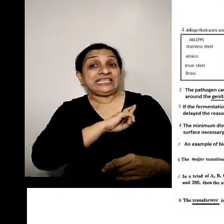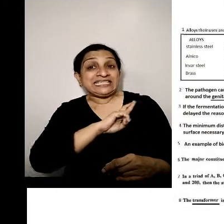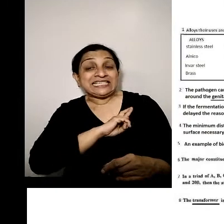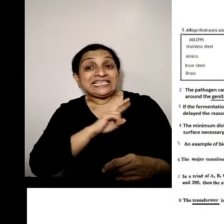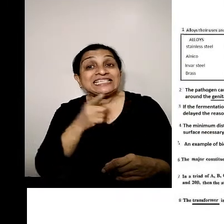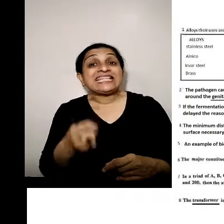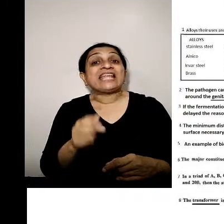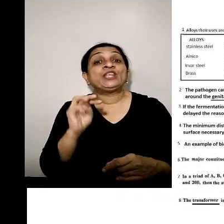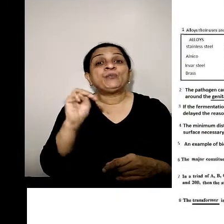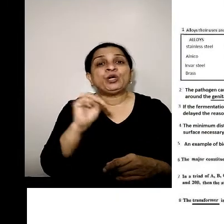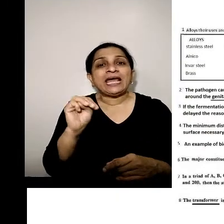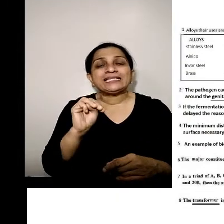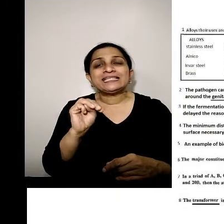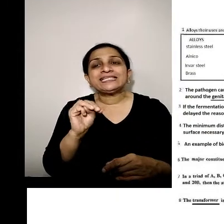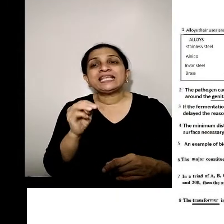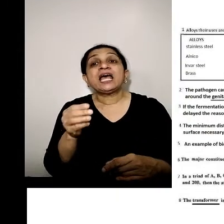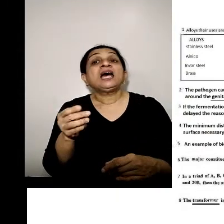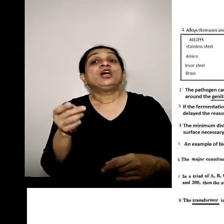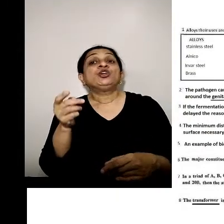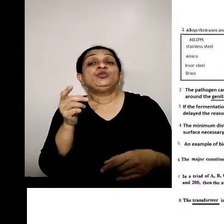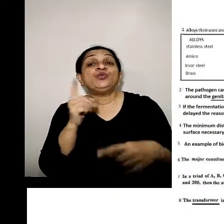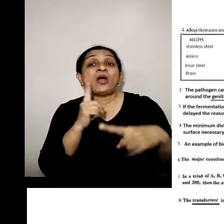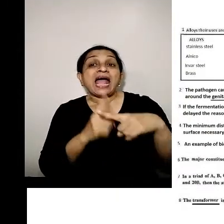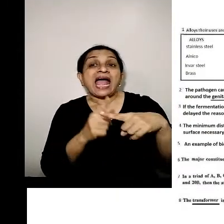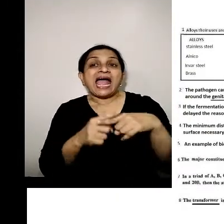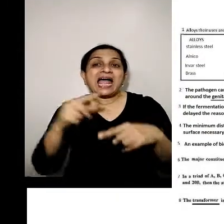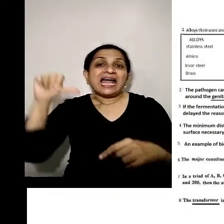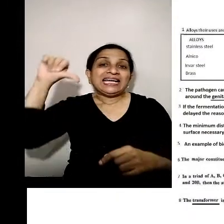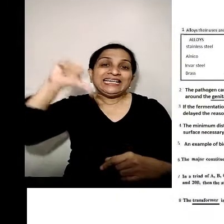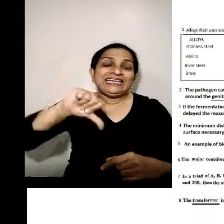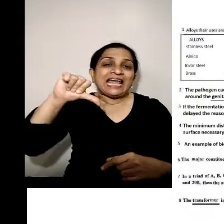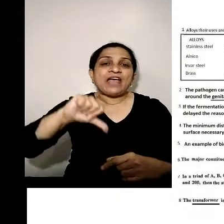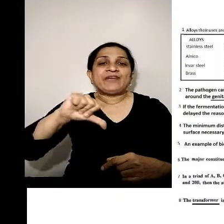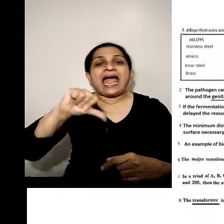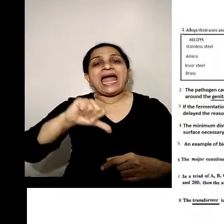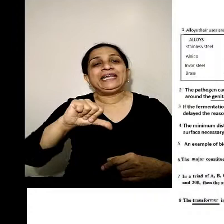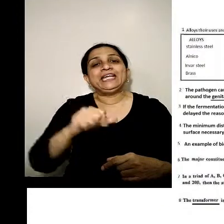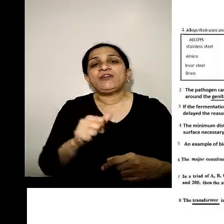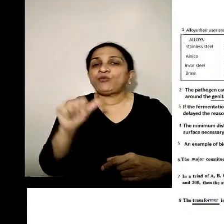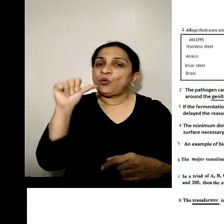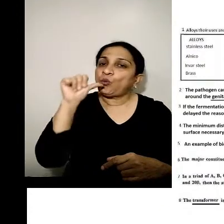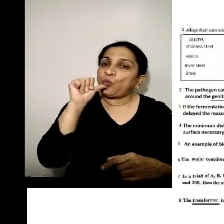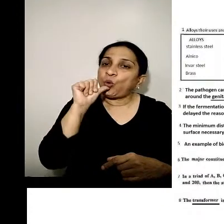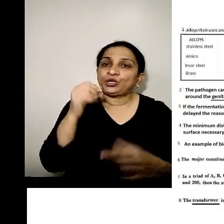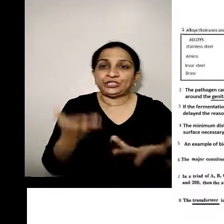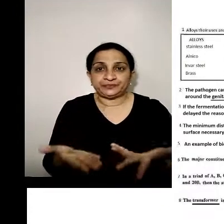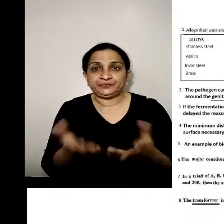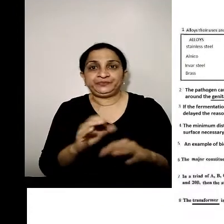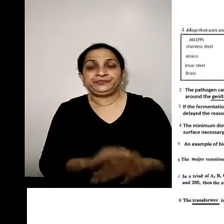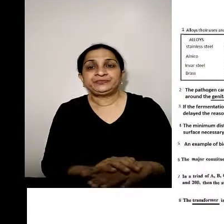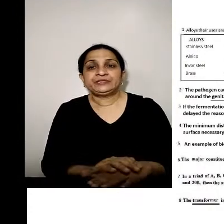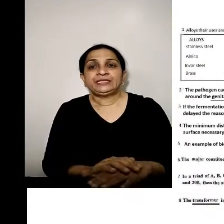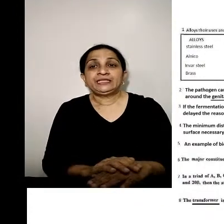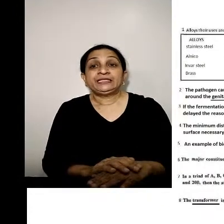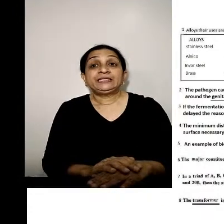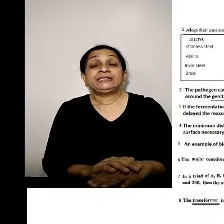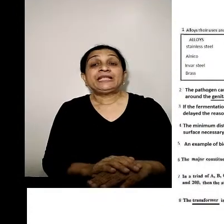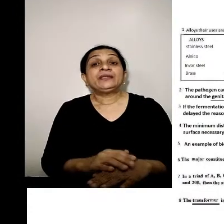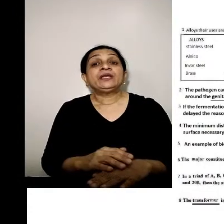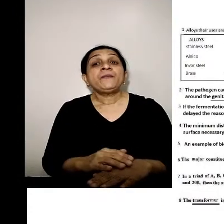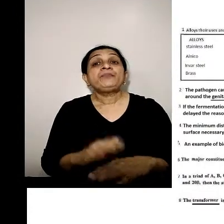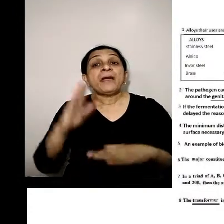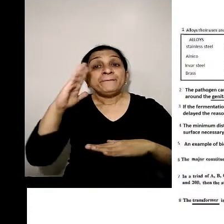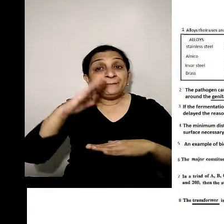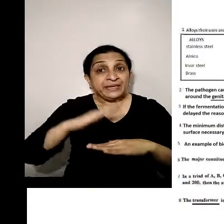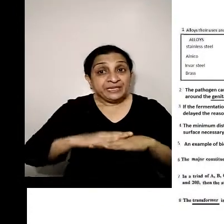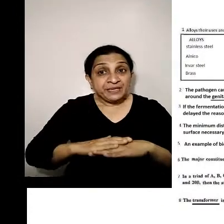Then the reason is that the molasses you didn't add enough water.